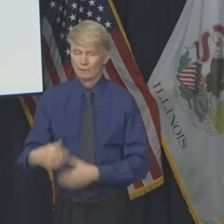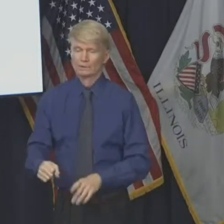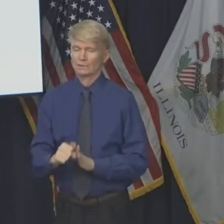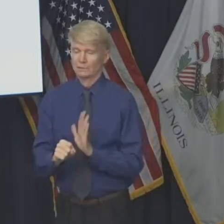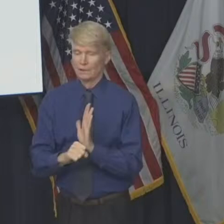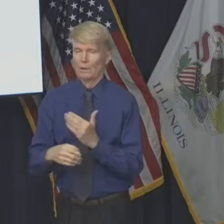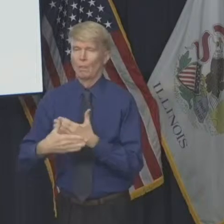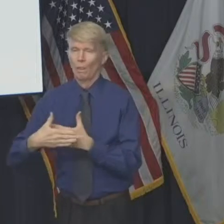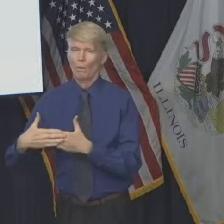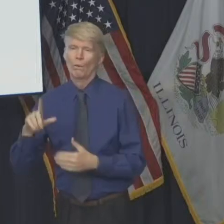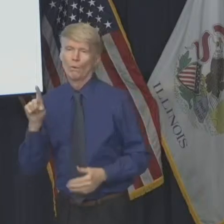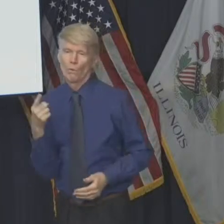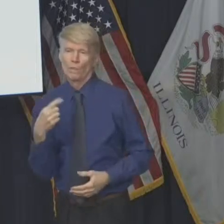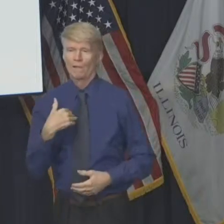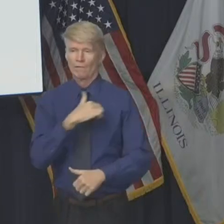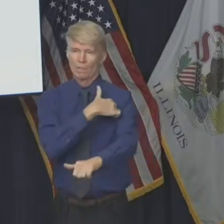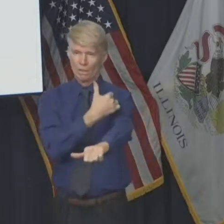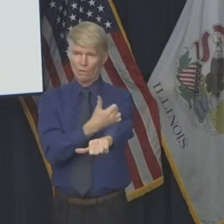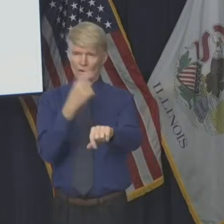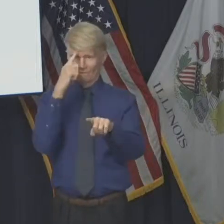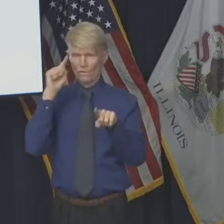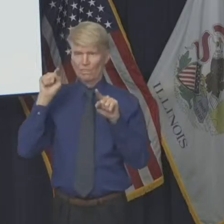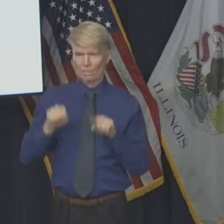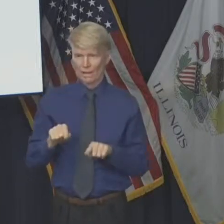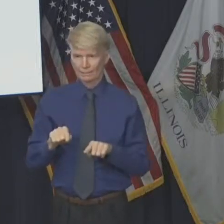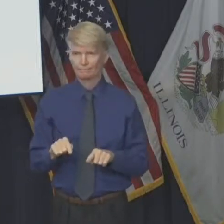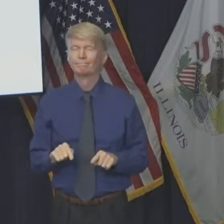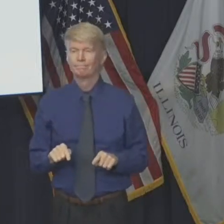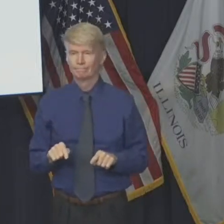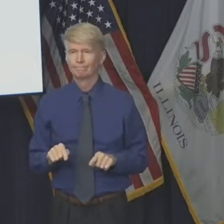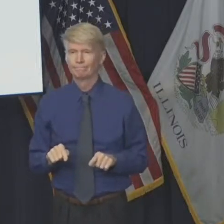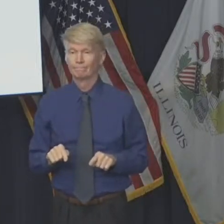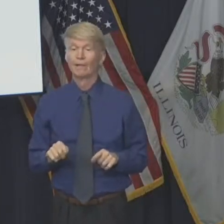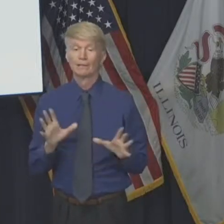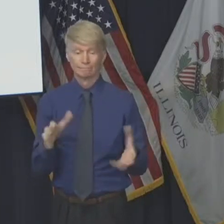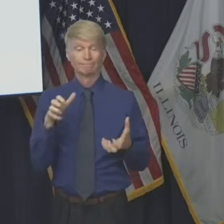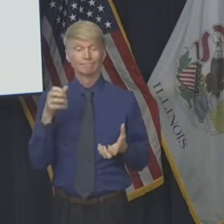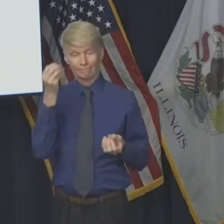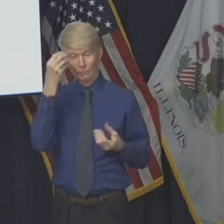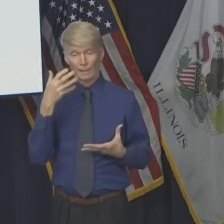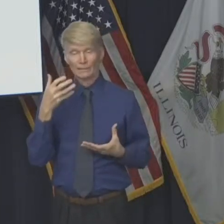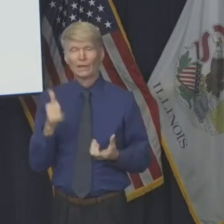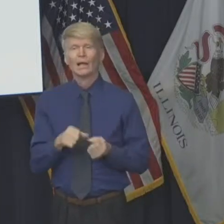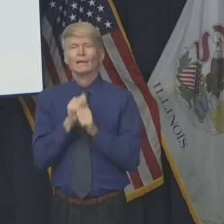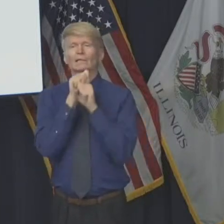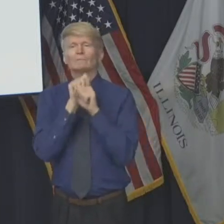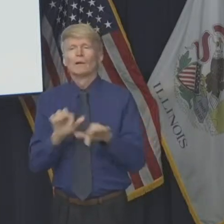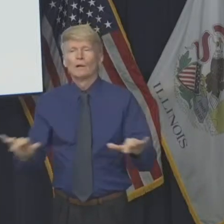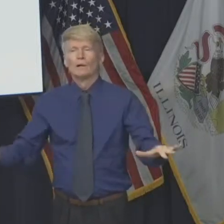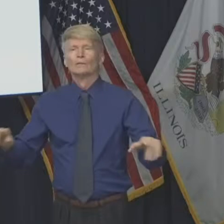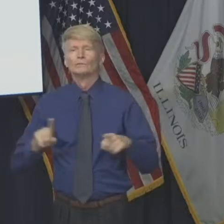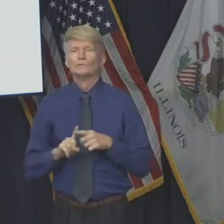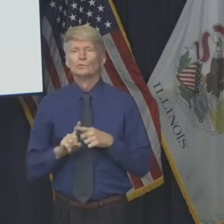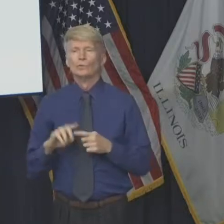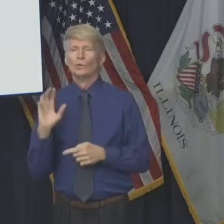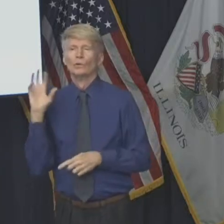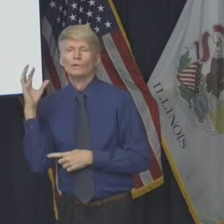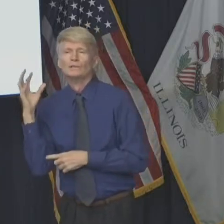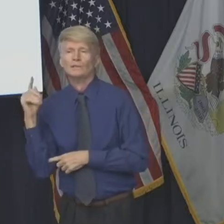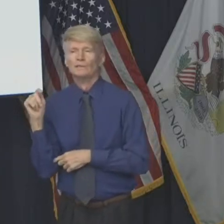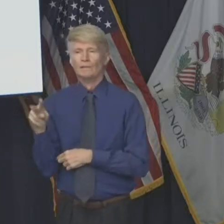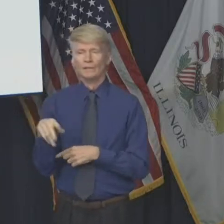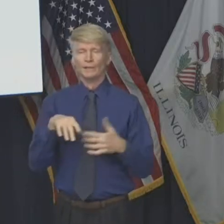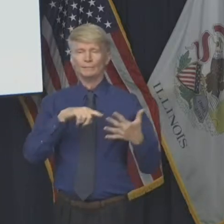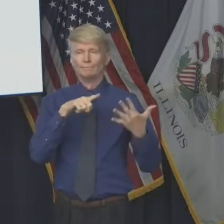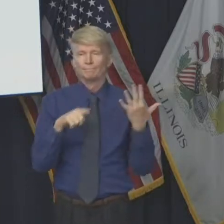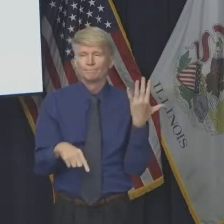authorities count votes. They then transmit this information to the media and to the general public, a